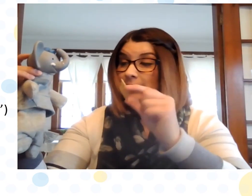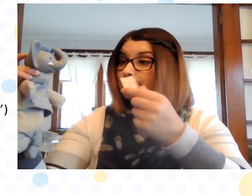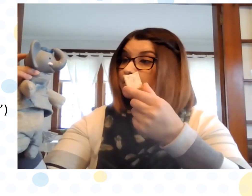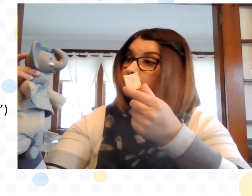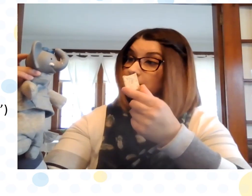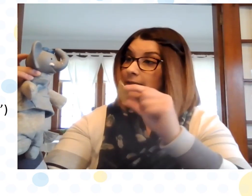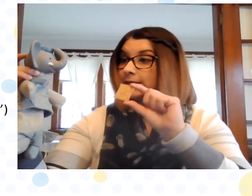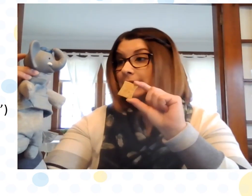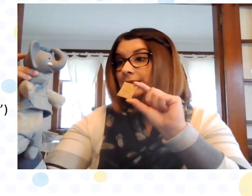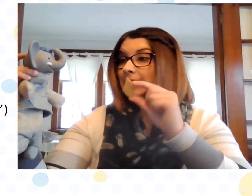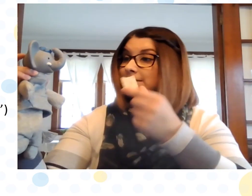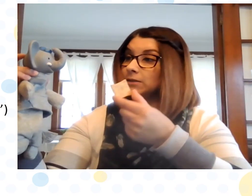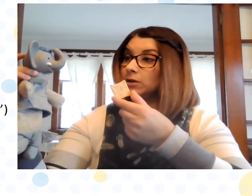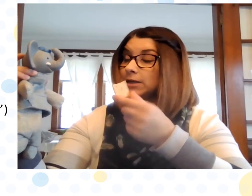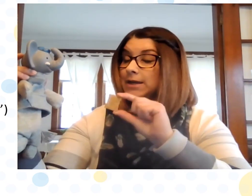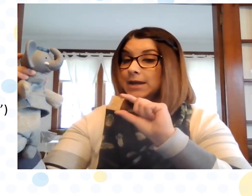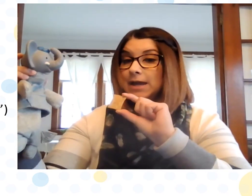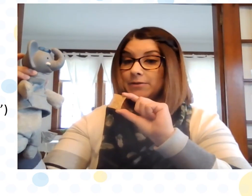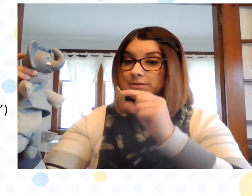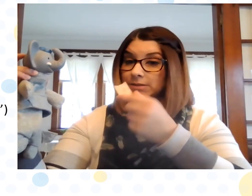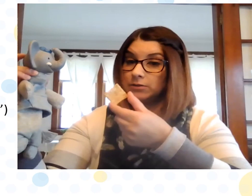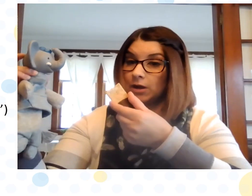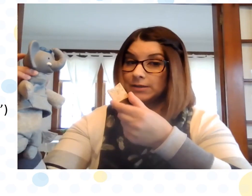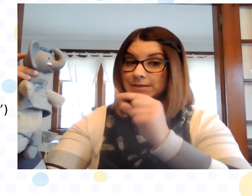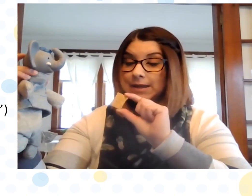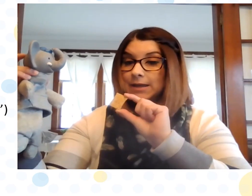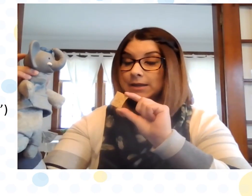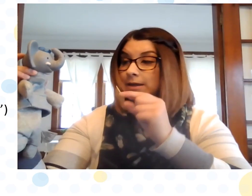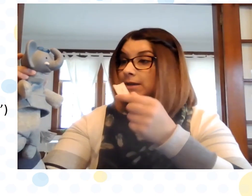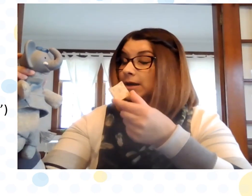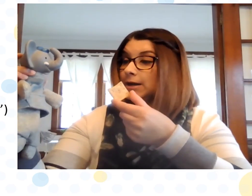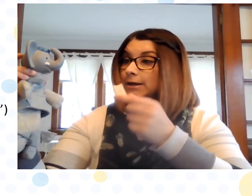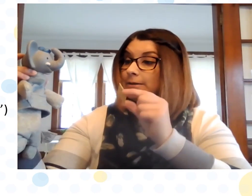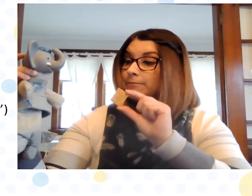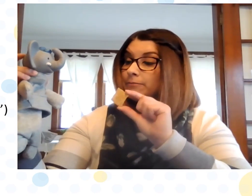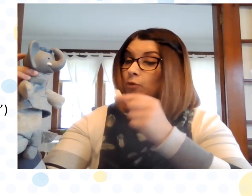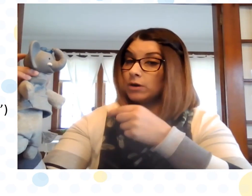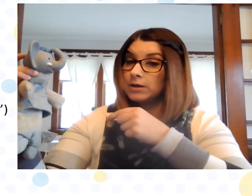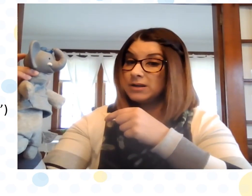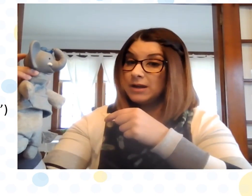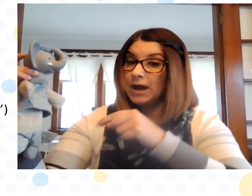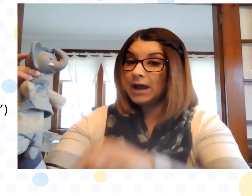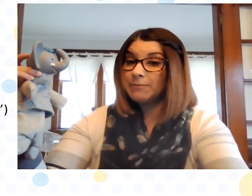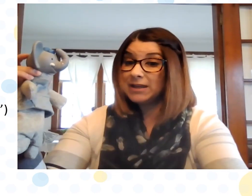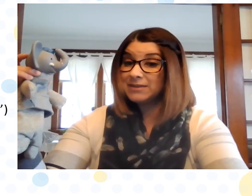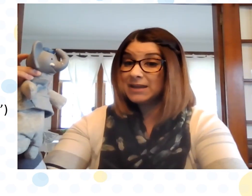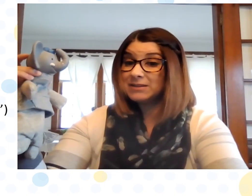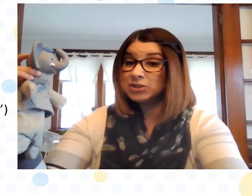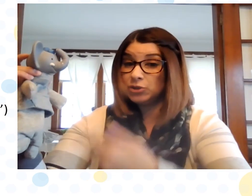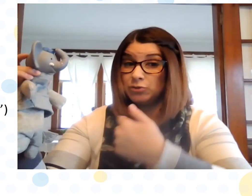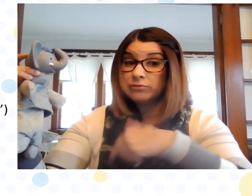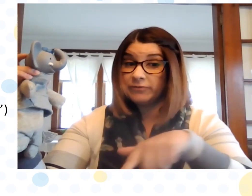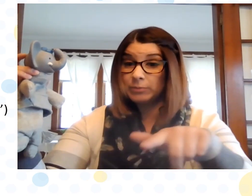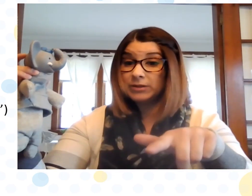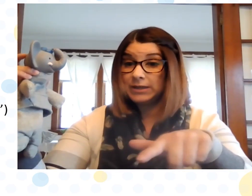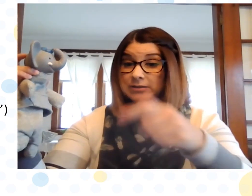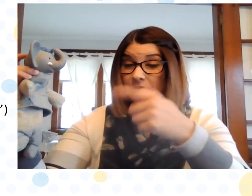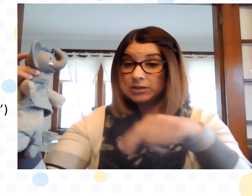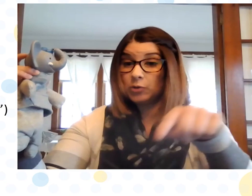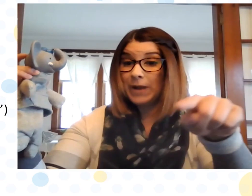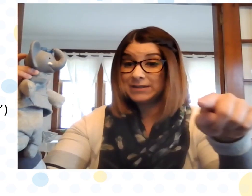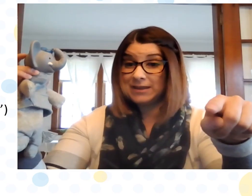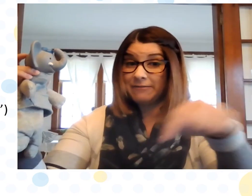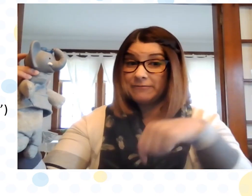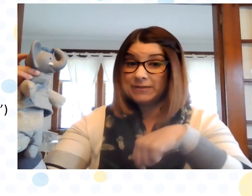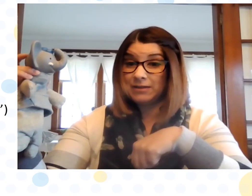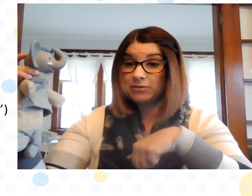you're holding this up with the enticing look and they're still not saying more. I might then cue verbally.